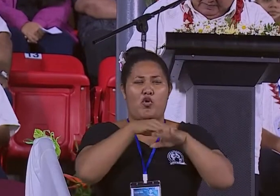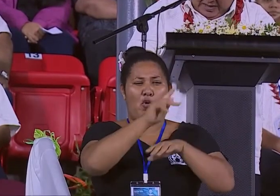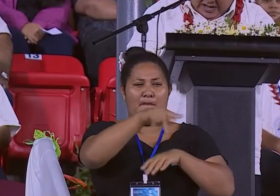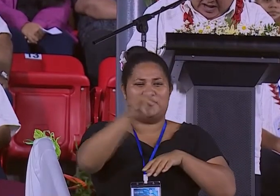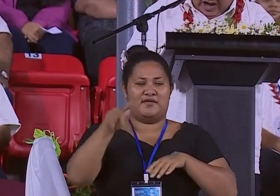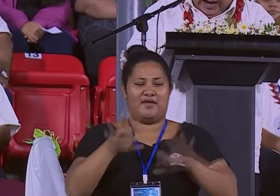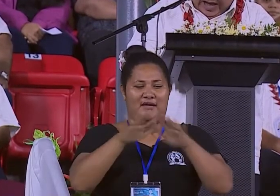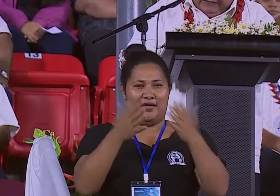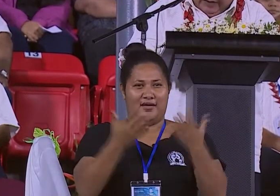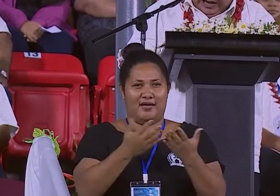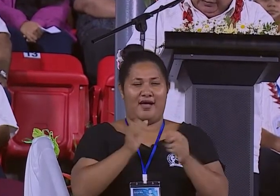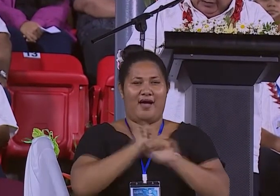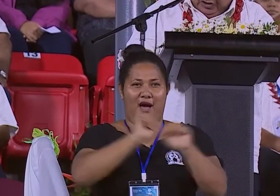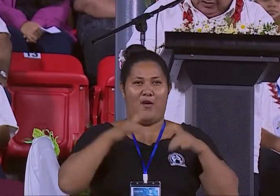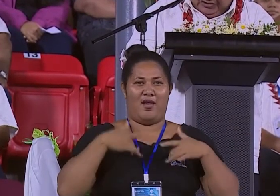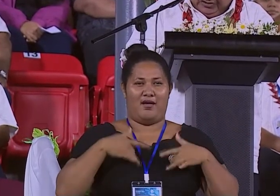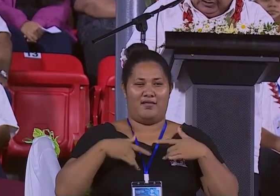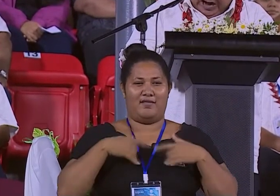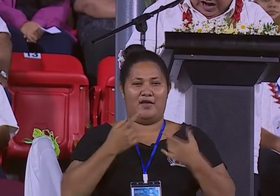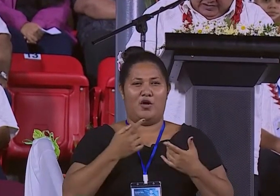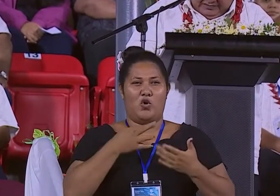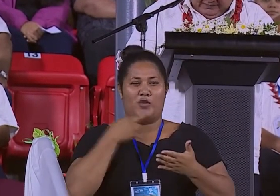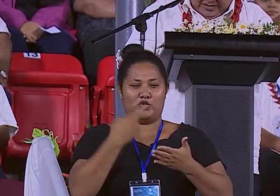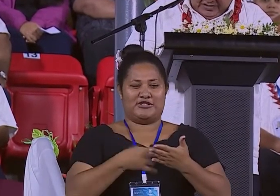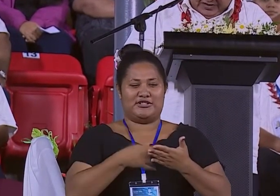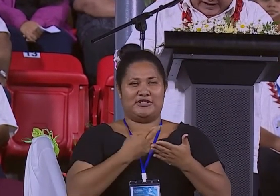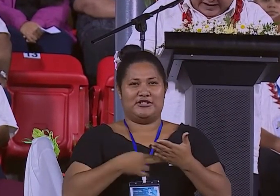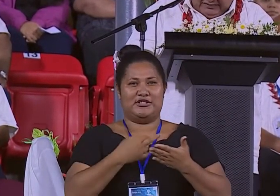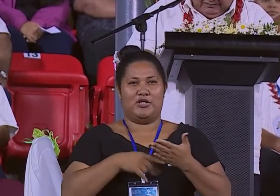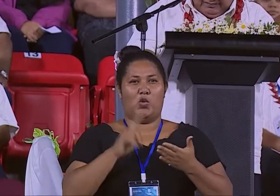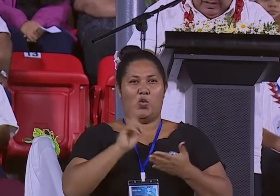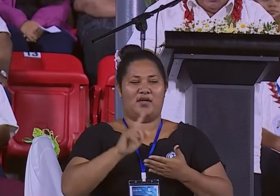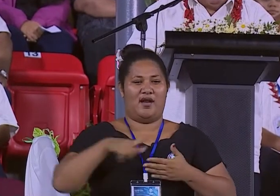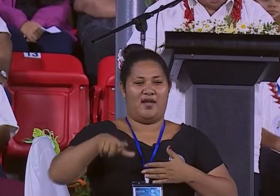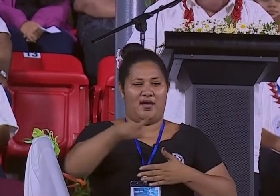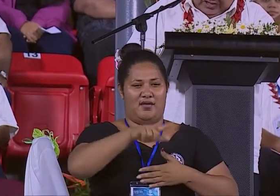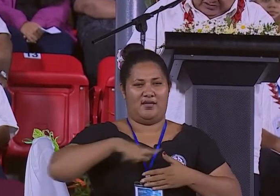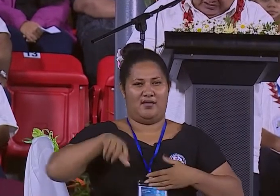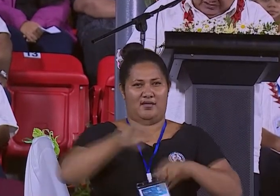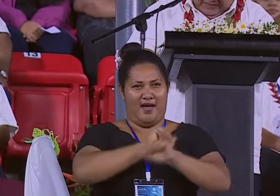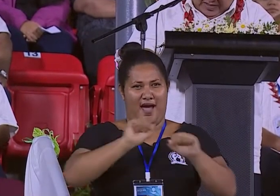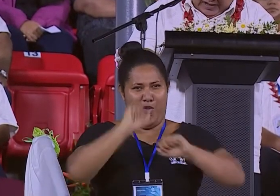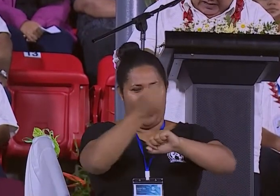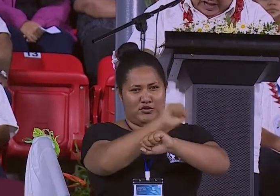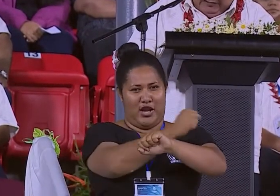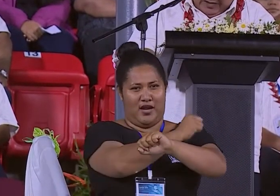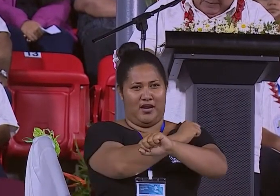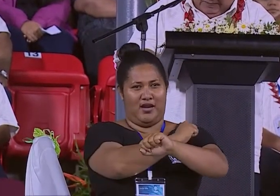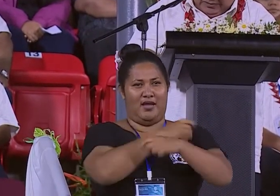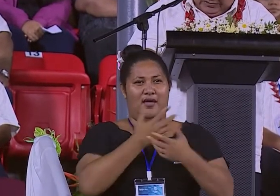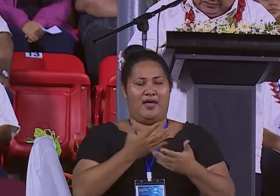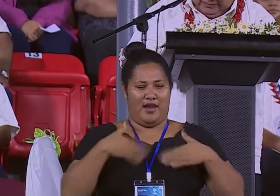the Blue Pacific continent, our lifeline resources are the land,